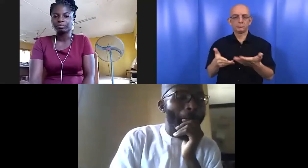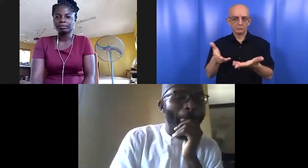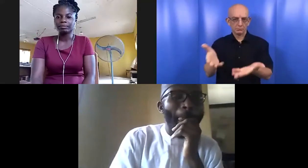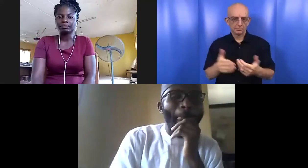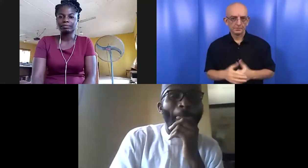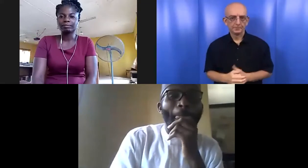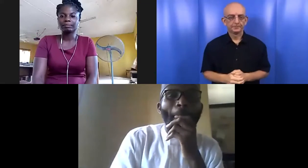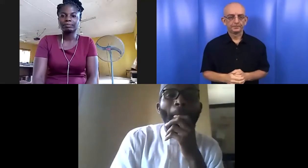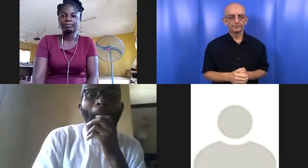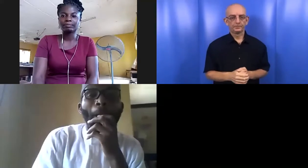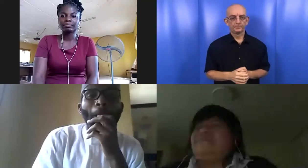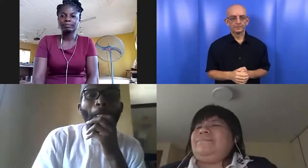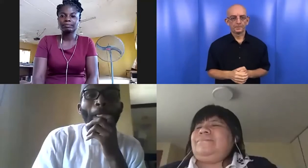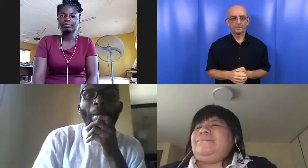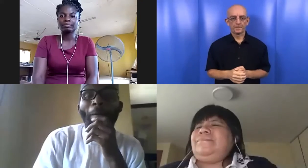much.